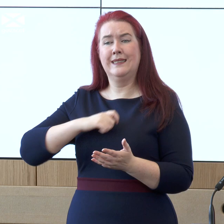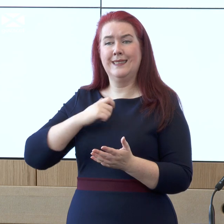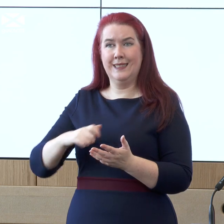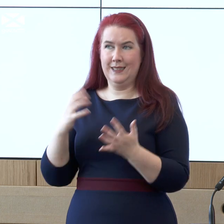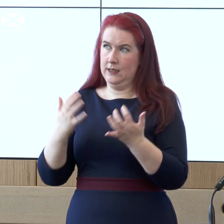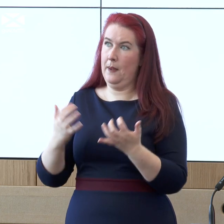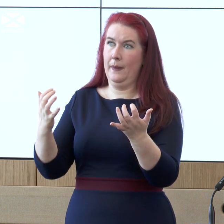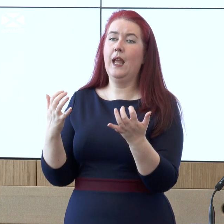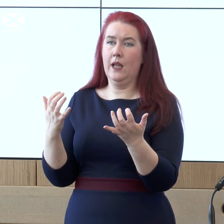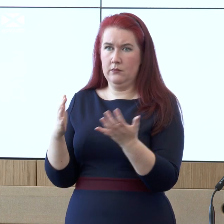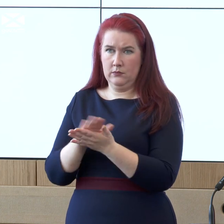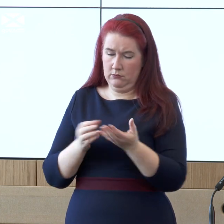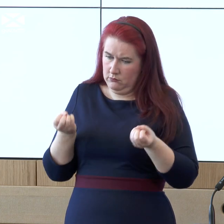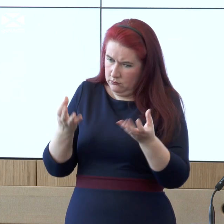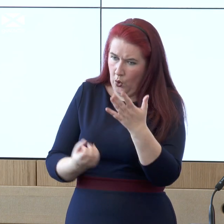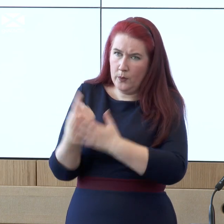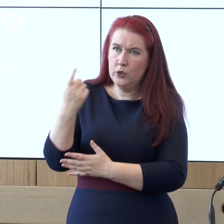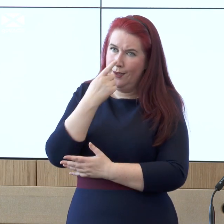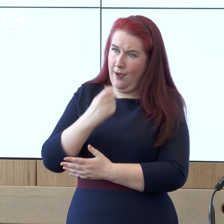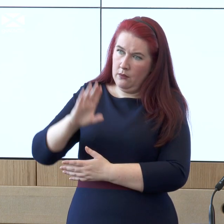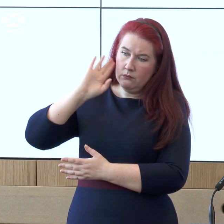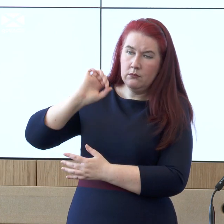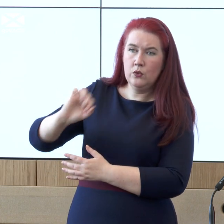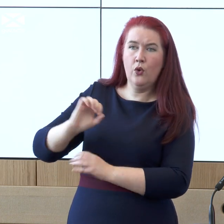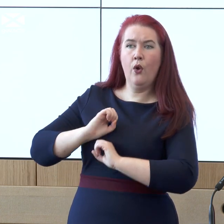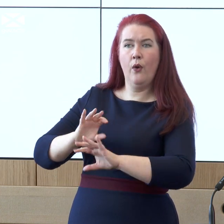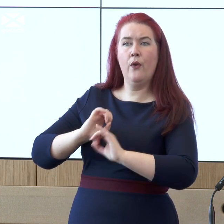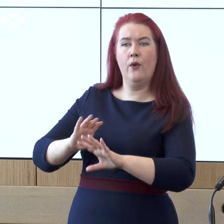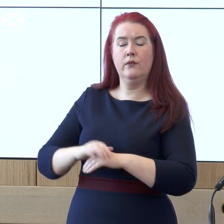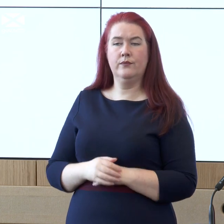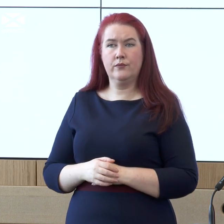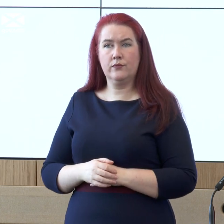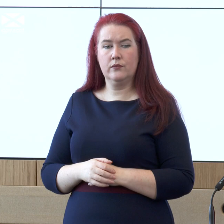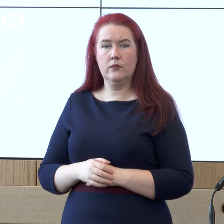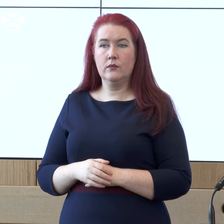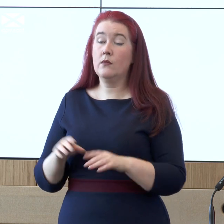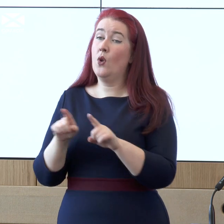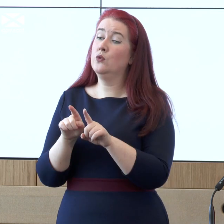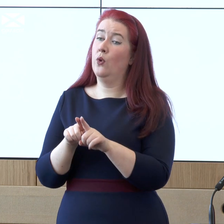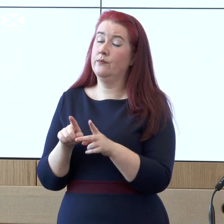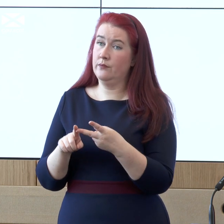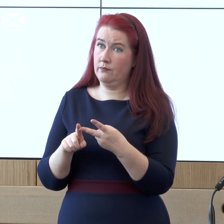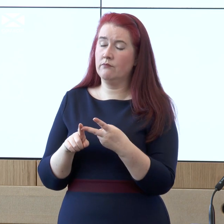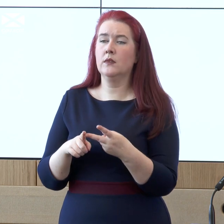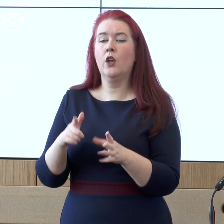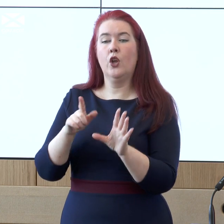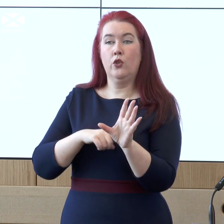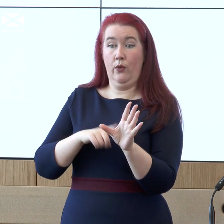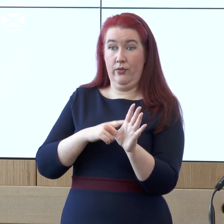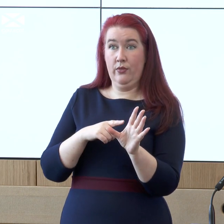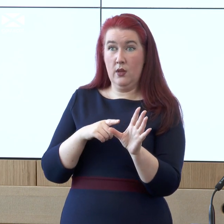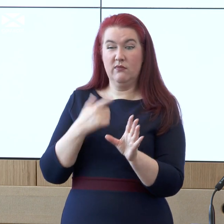world the opportunity to be heard on climate action. Second, between young people and the leaders